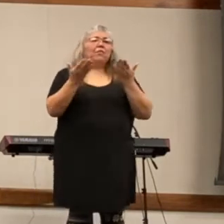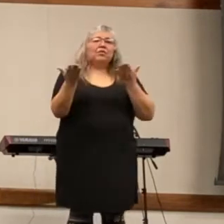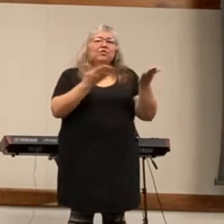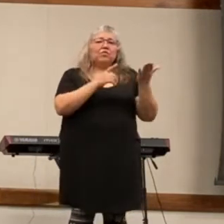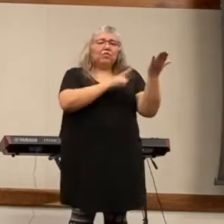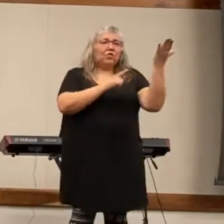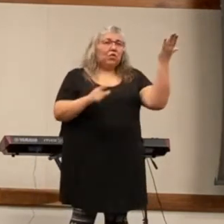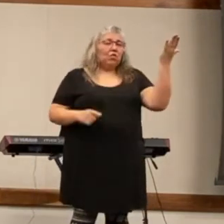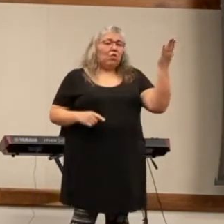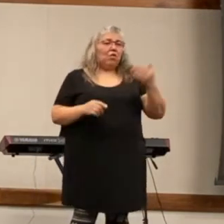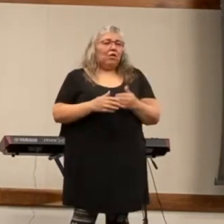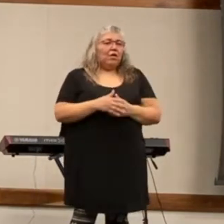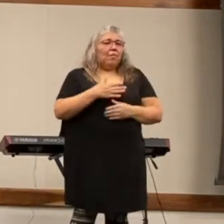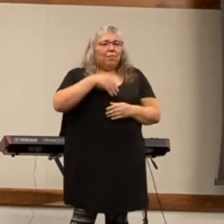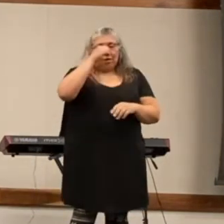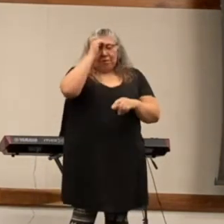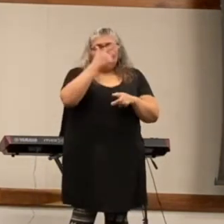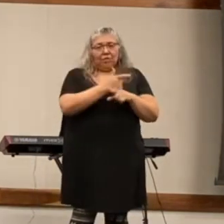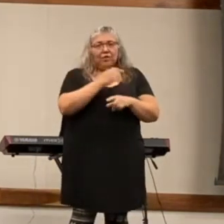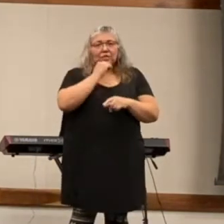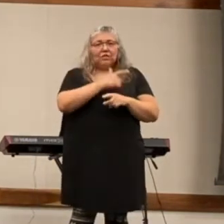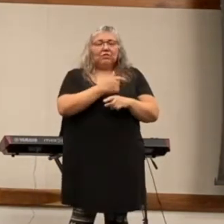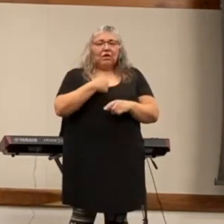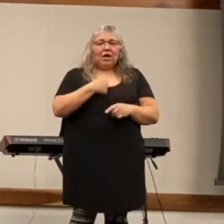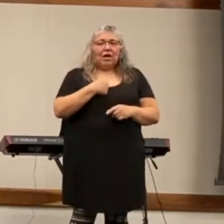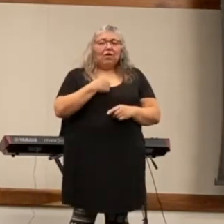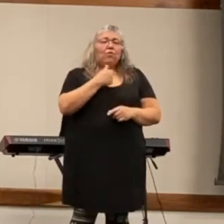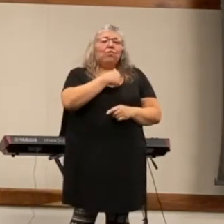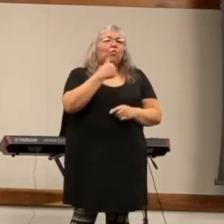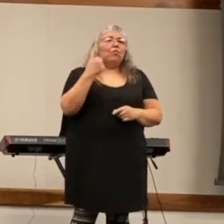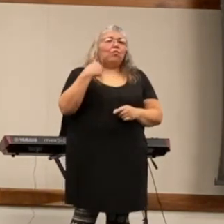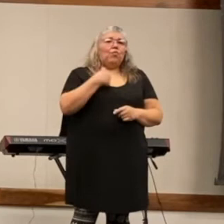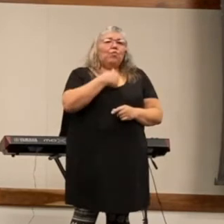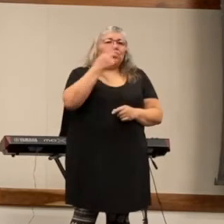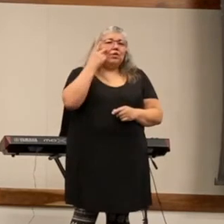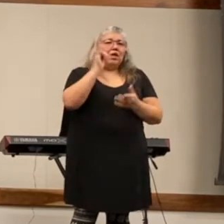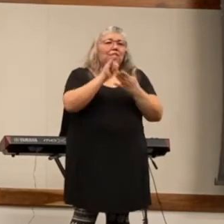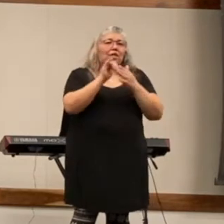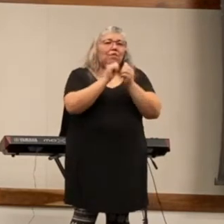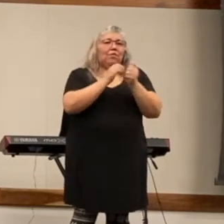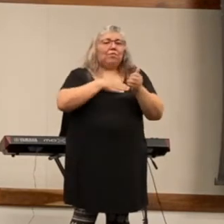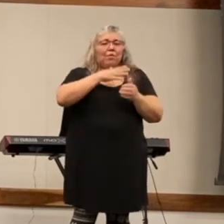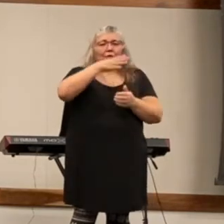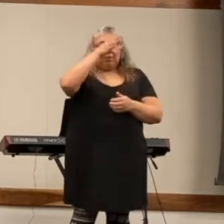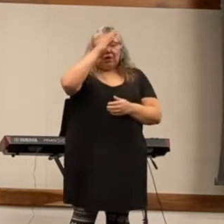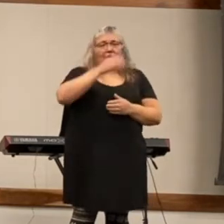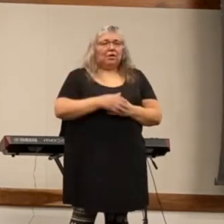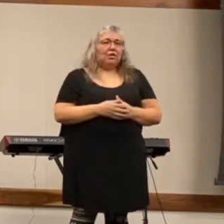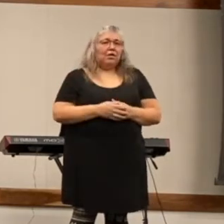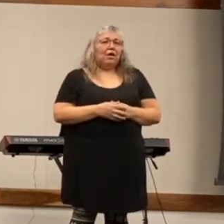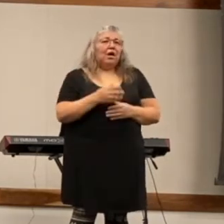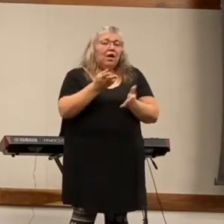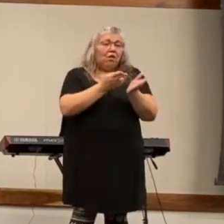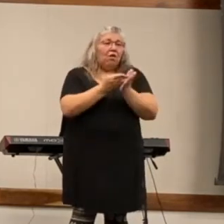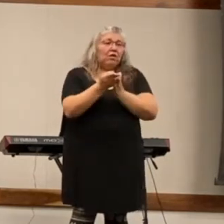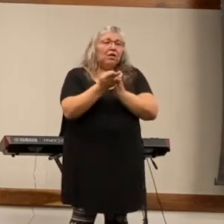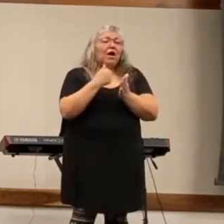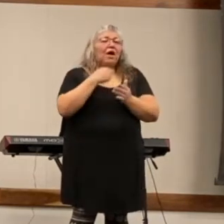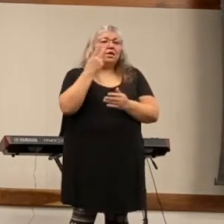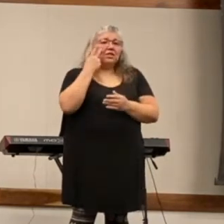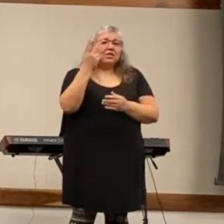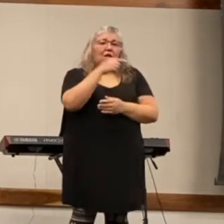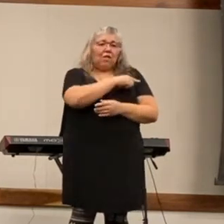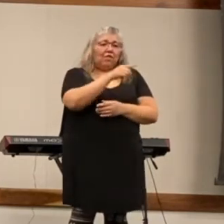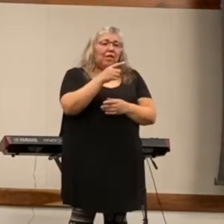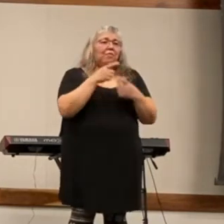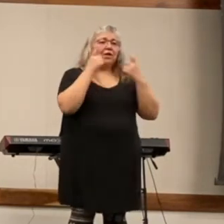Lord. And my brother and sister and I, we saw that in my mom and dad. And I'll be honest with you, I saw them give.